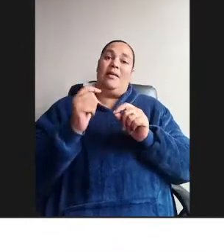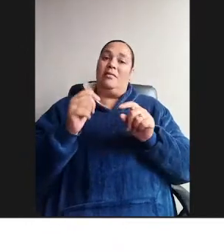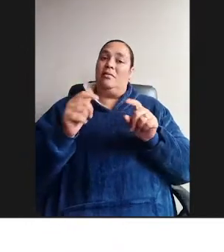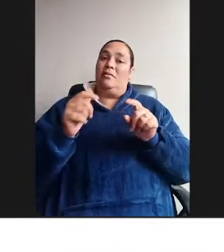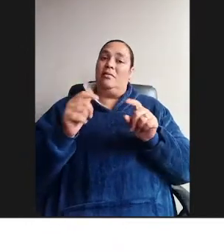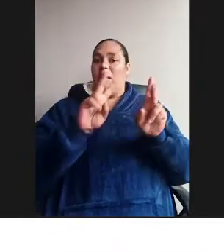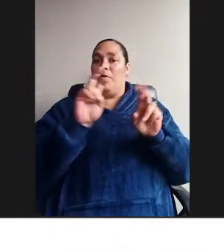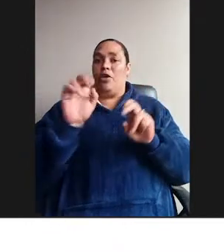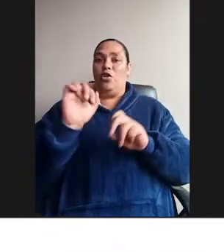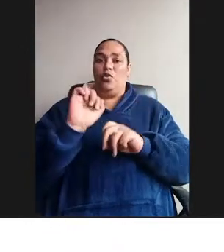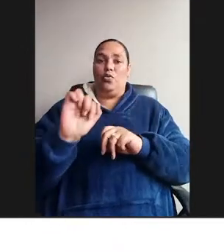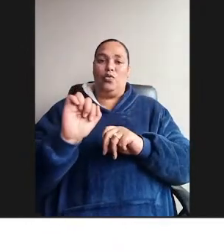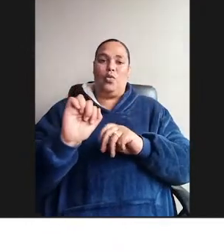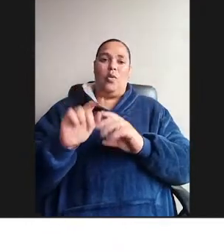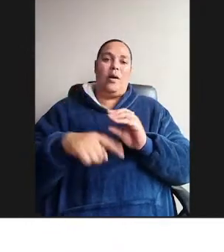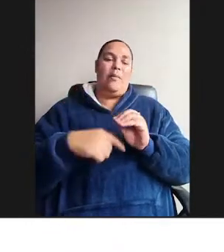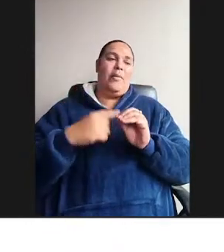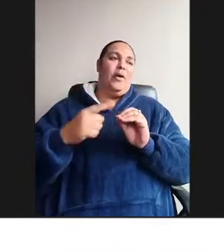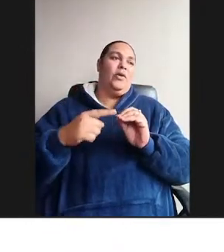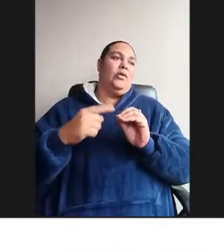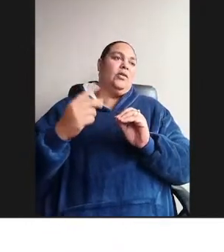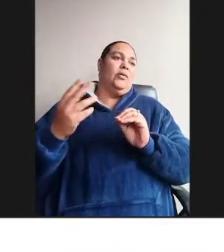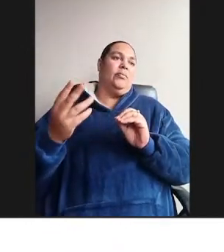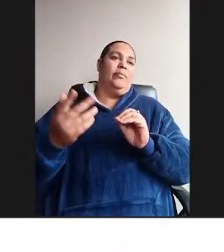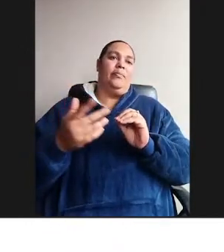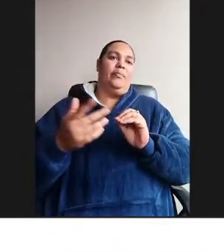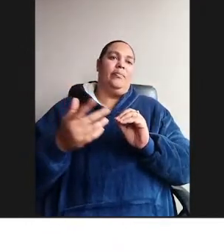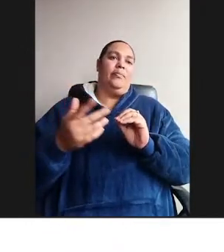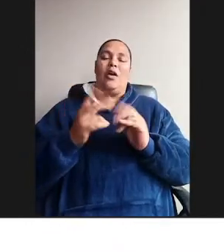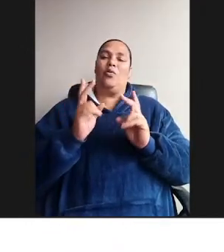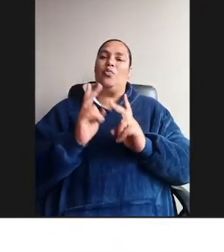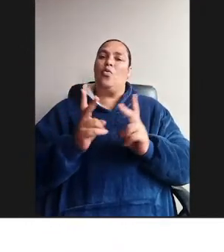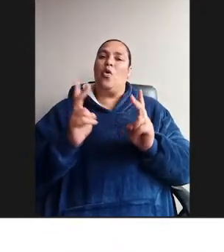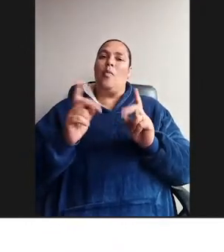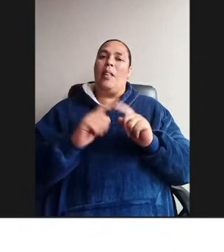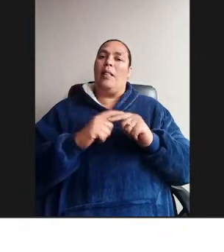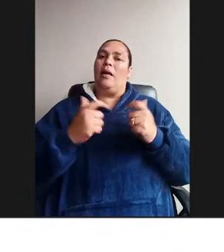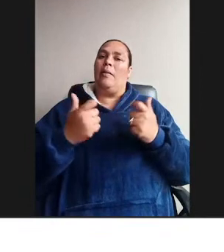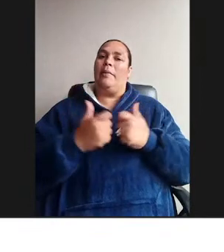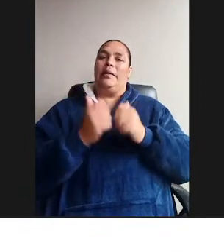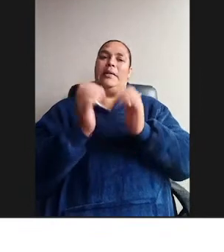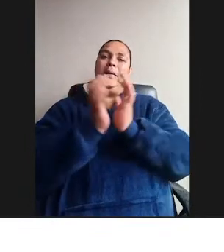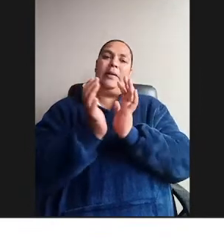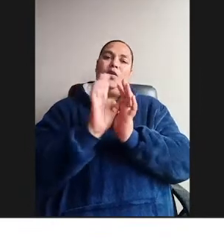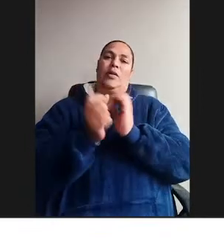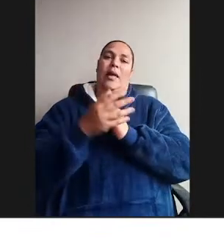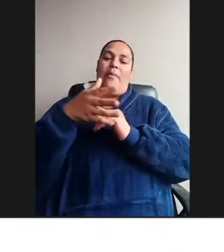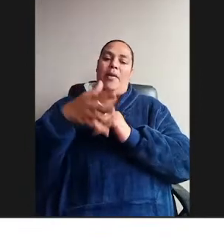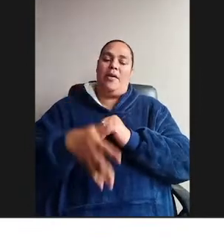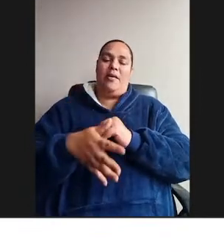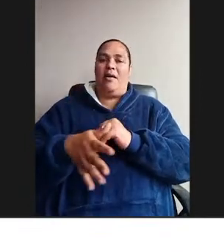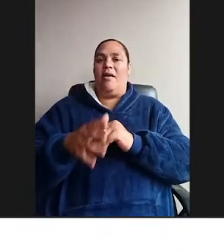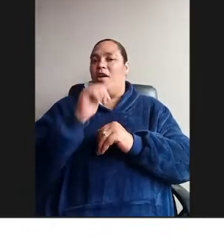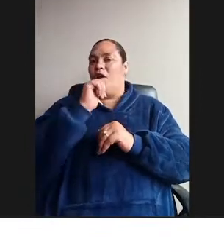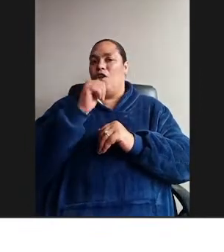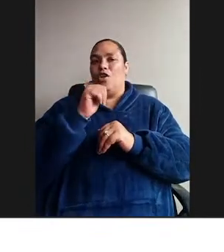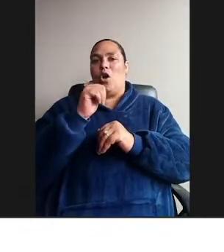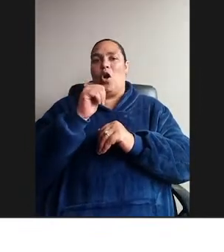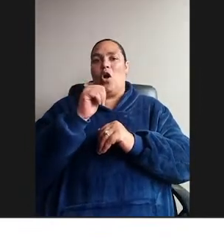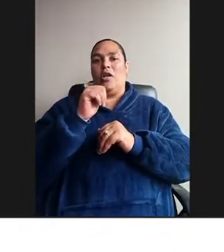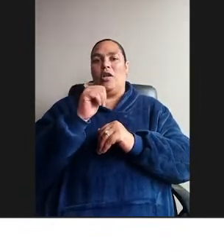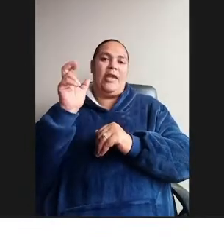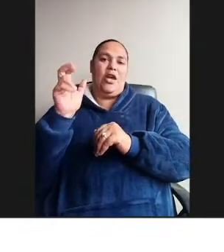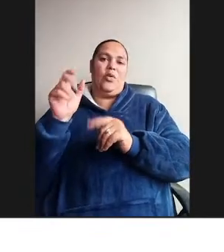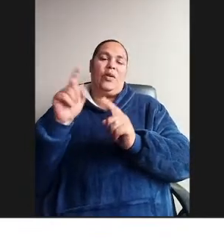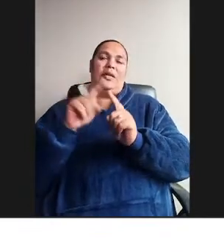of sort of ordinary committee meetings that take place here, not necessarily public hearings, and house